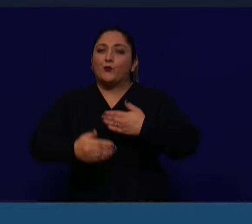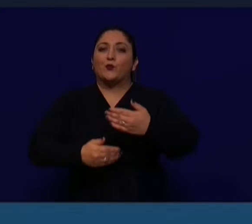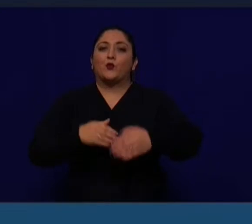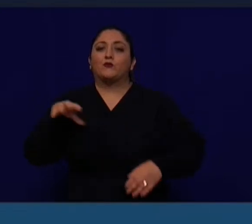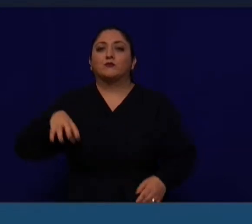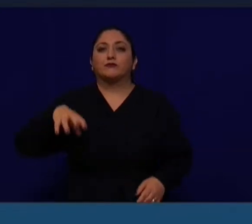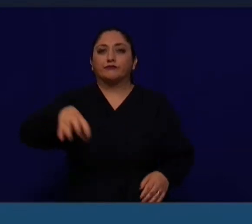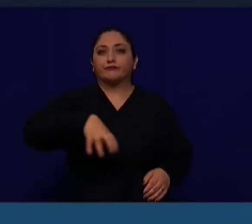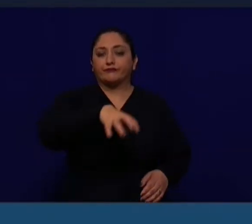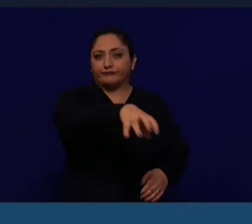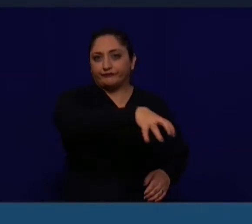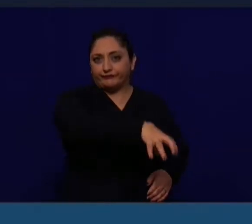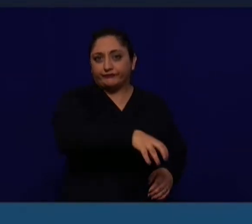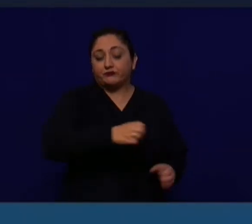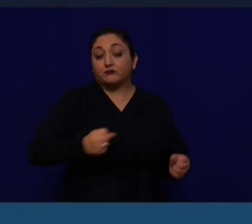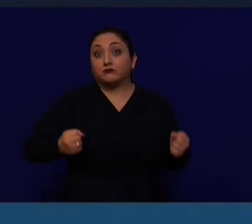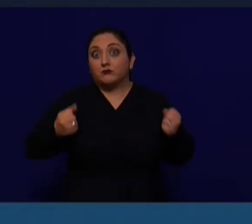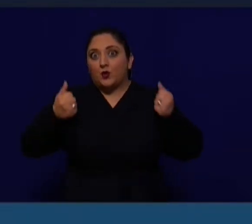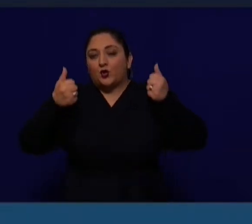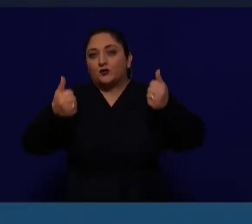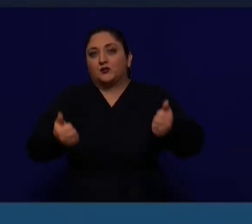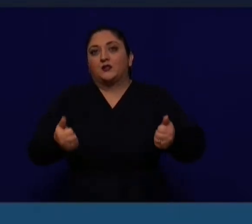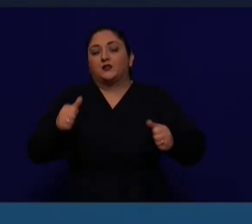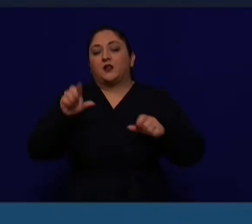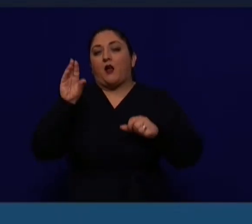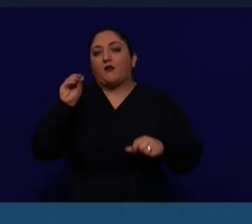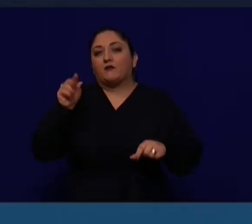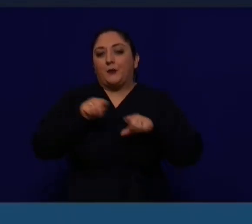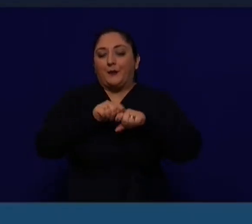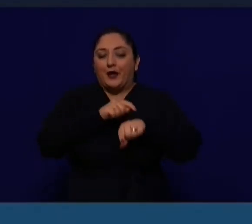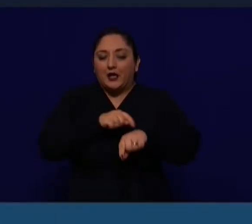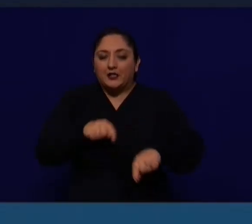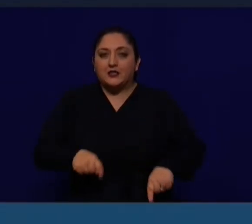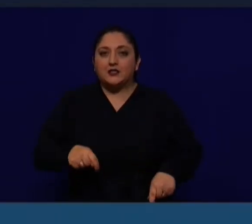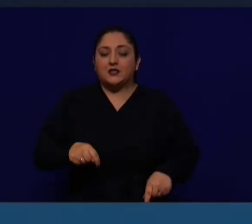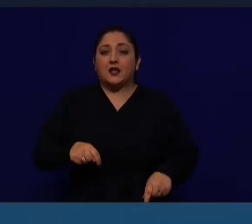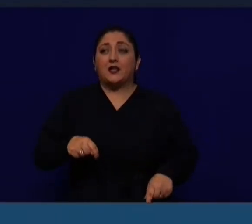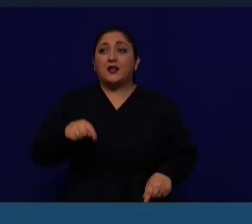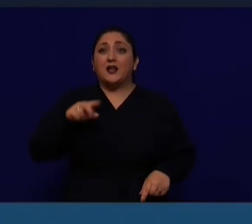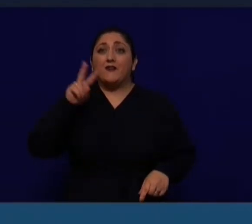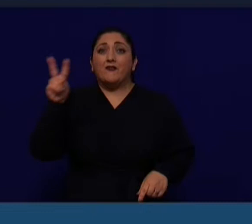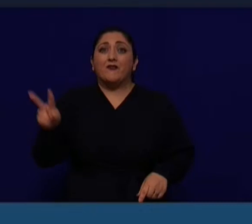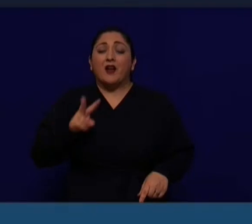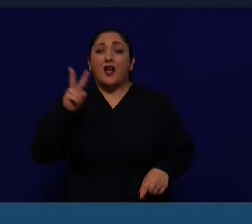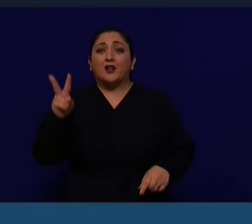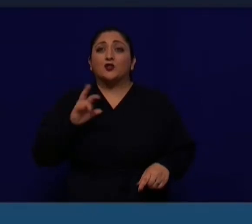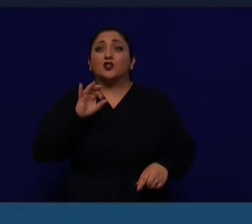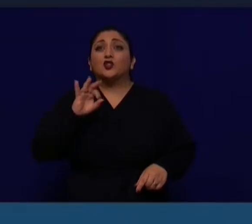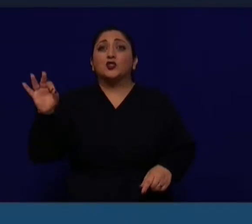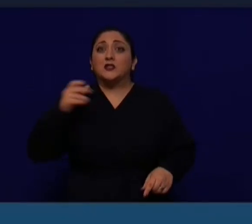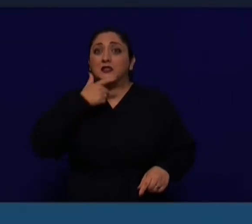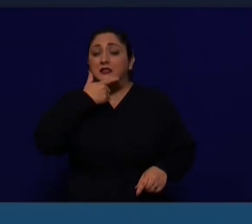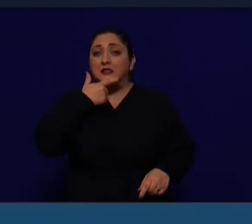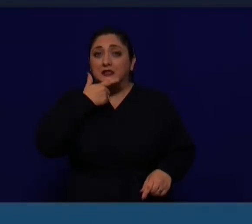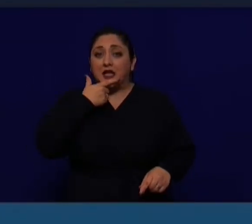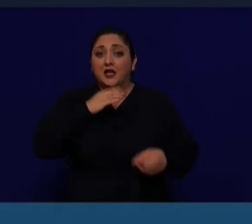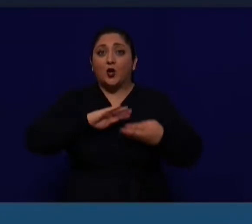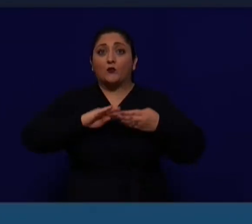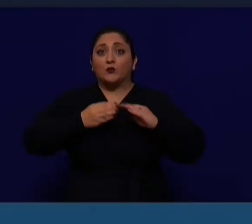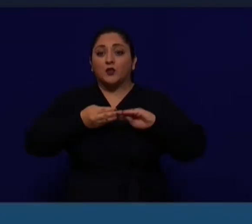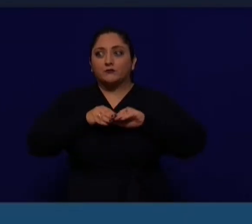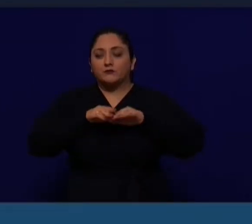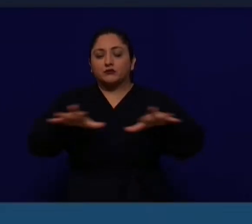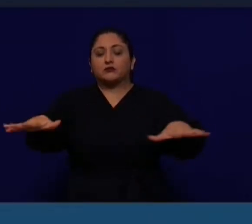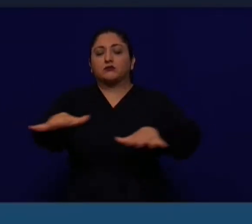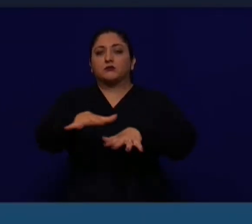fil-ħabs tagħna u essenzjali bħalissa speċjalment meta għandna dal-varjant li qed jiġi trasmess fil-komunità,